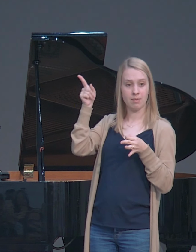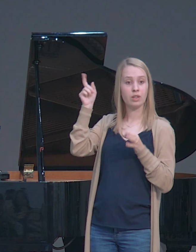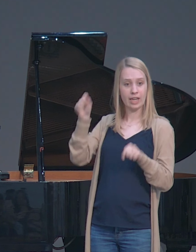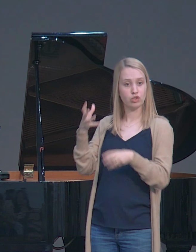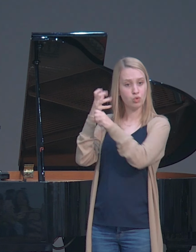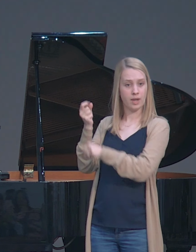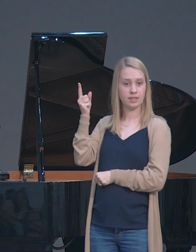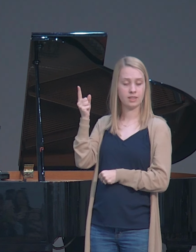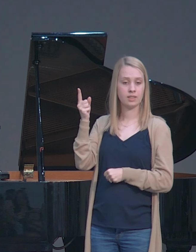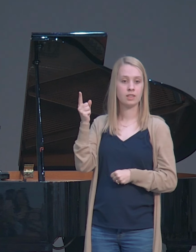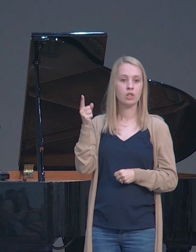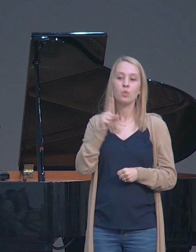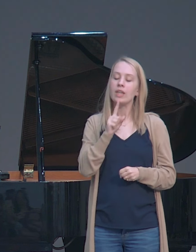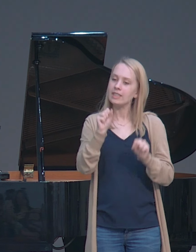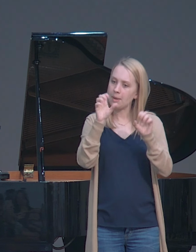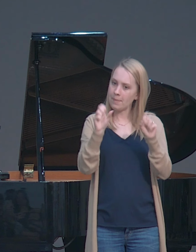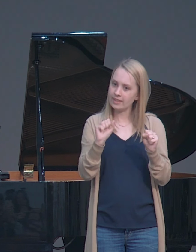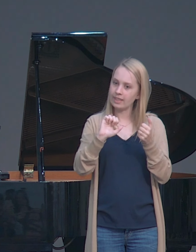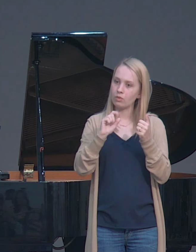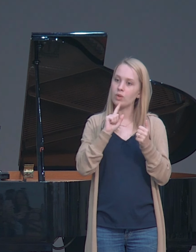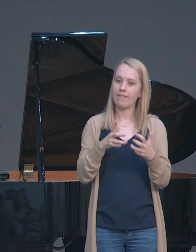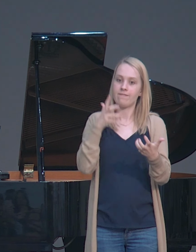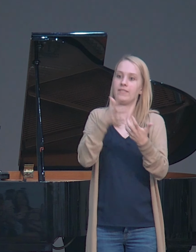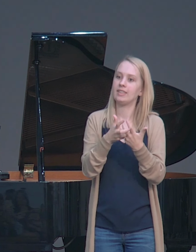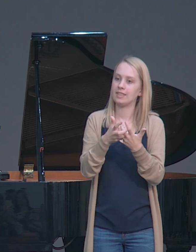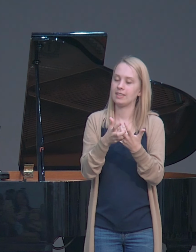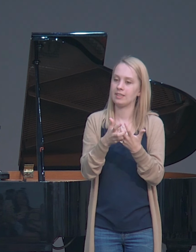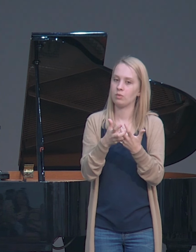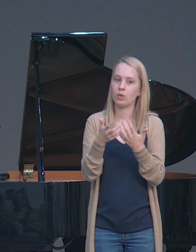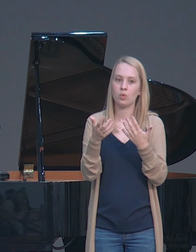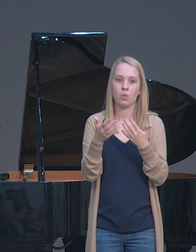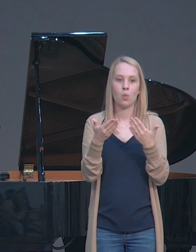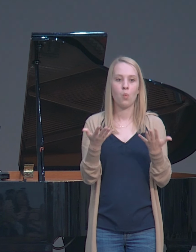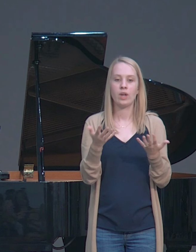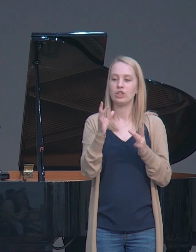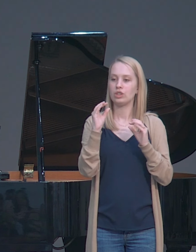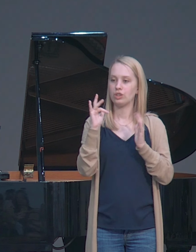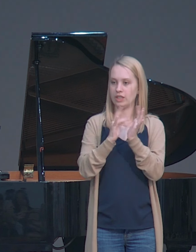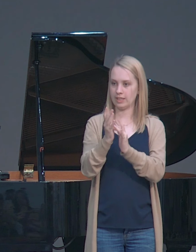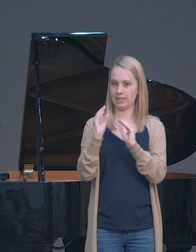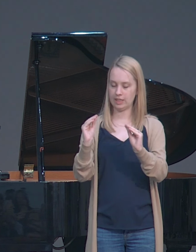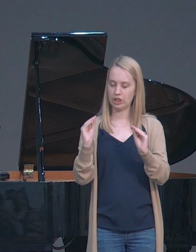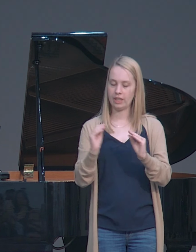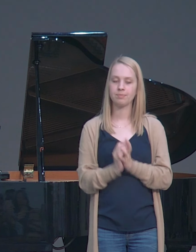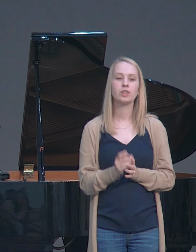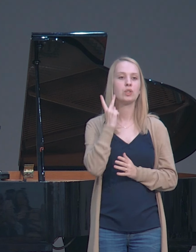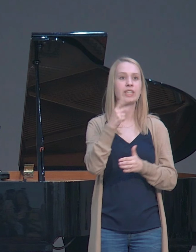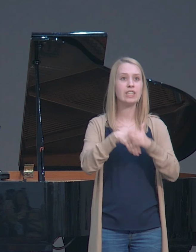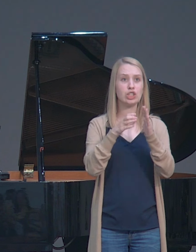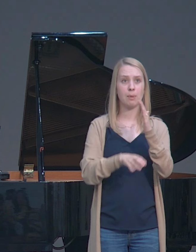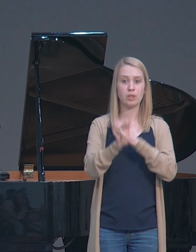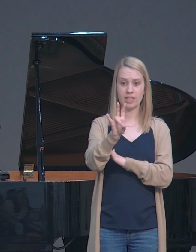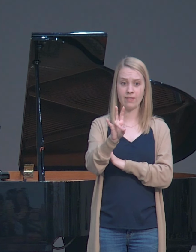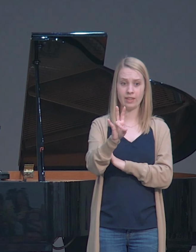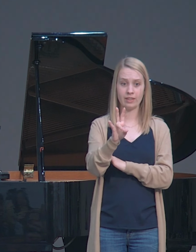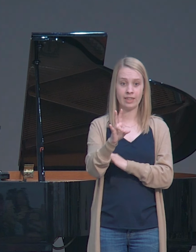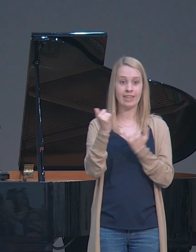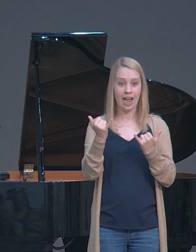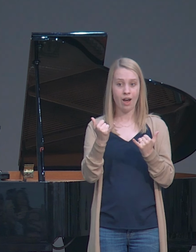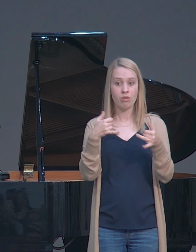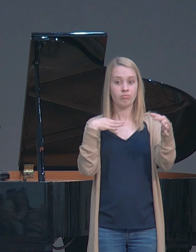fits amazingly with what Jesus has been saying here in our text. Because look what Jesus is doing here in chapter 7. He's talking about hypocrisy